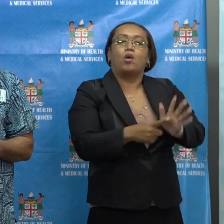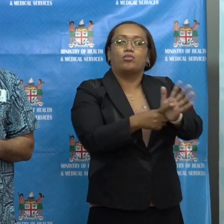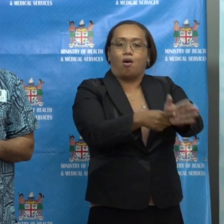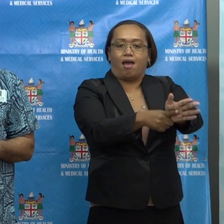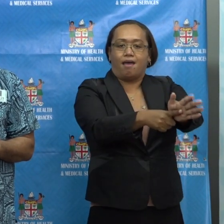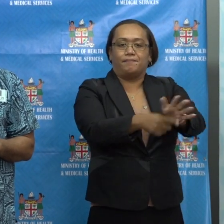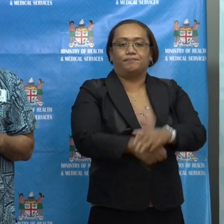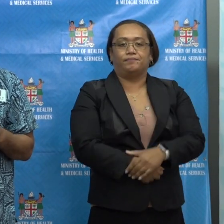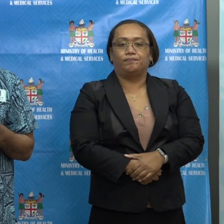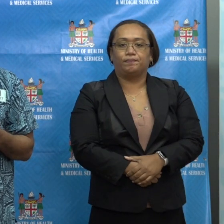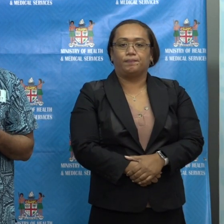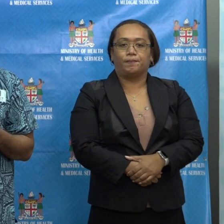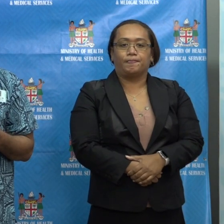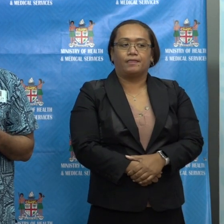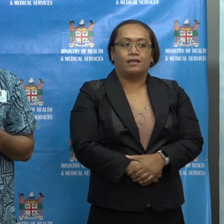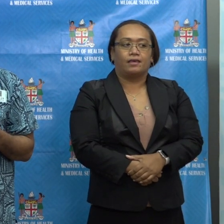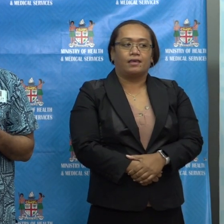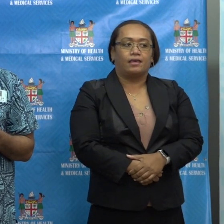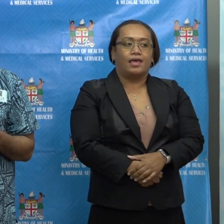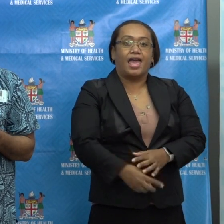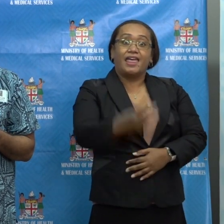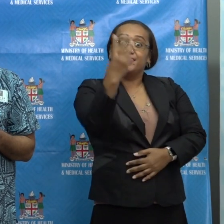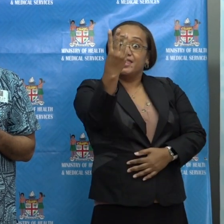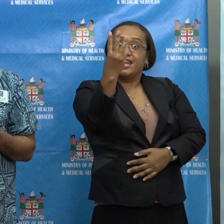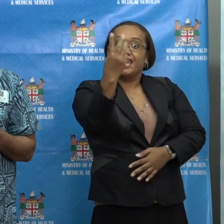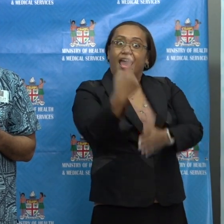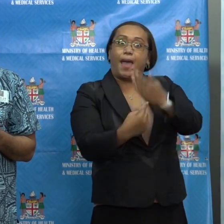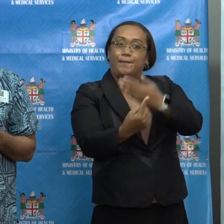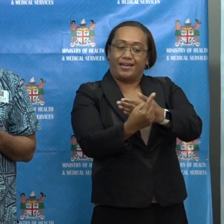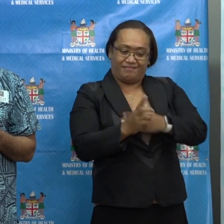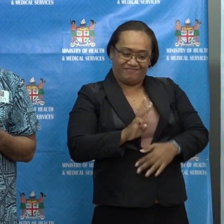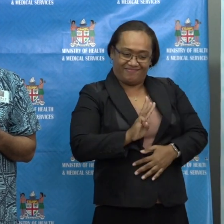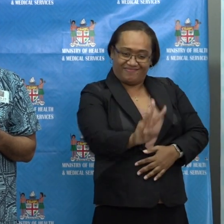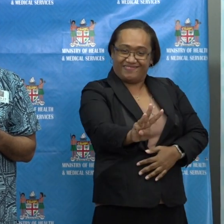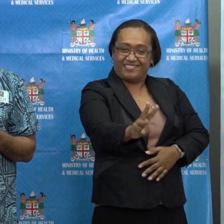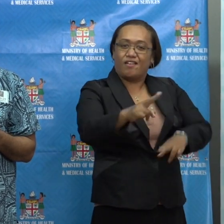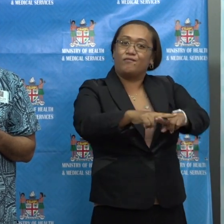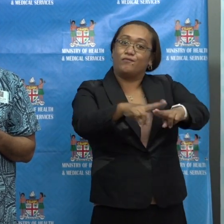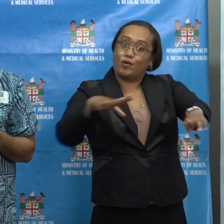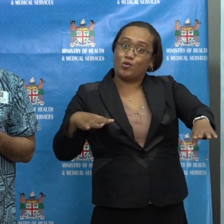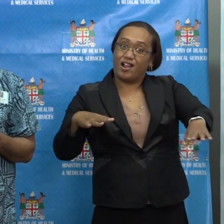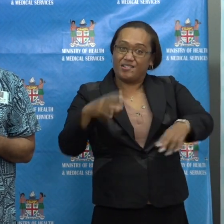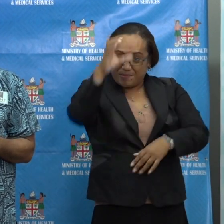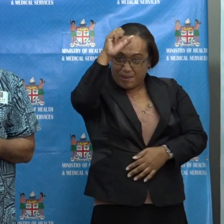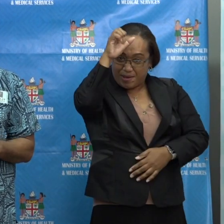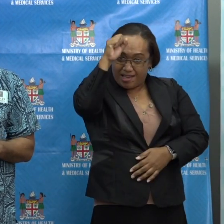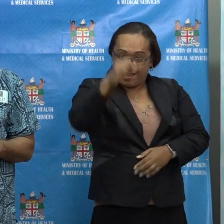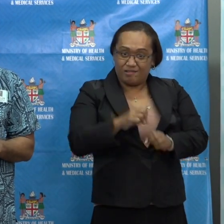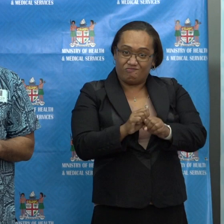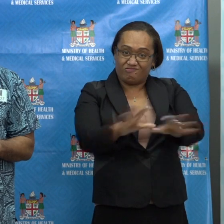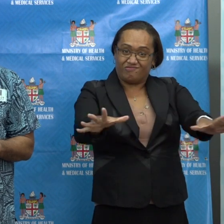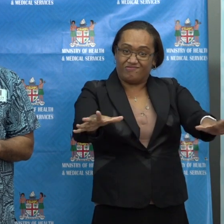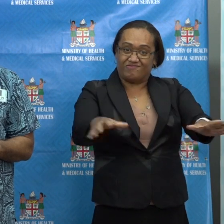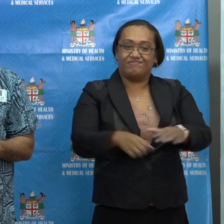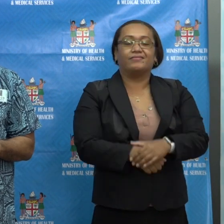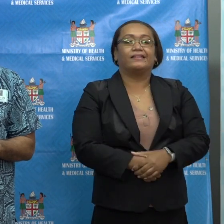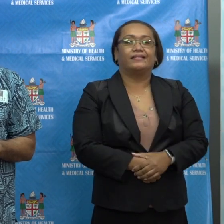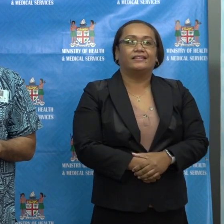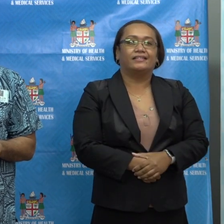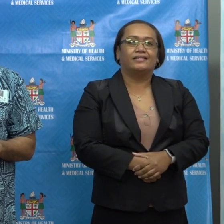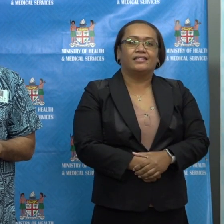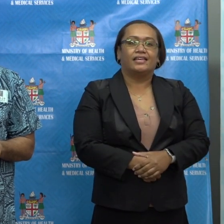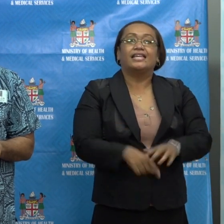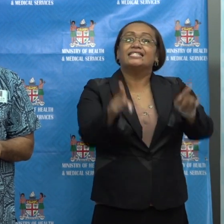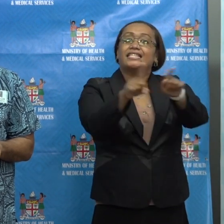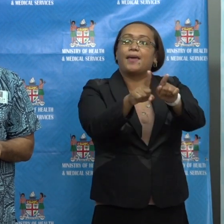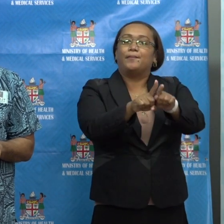3 of the cases involved persons who attended the funeral that we have identified as a super spreader event, including a